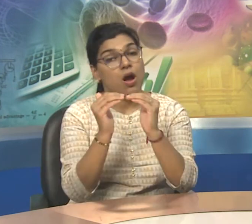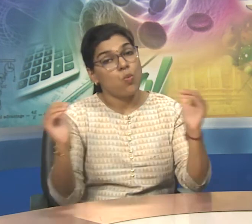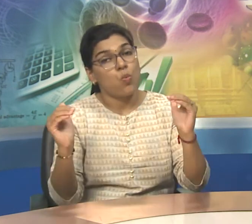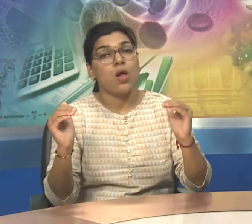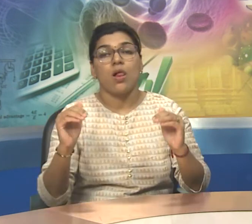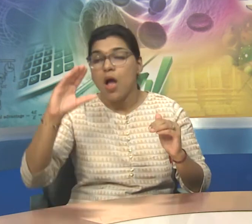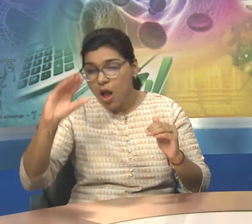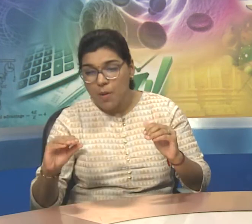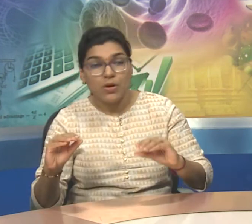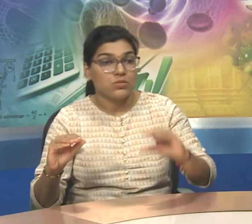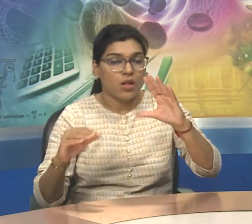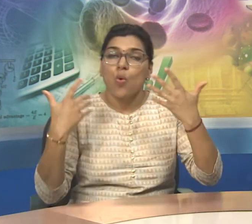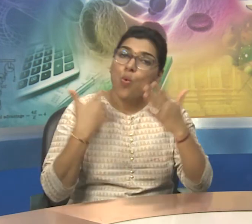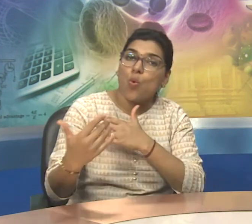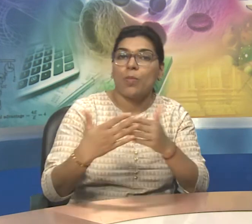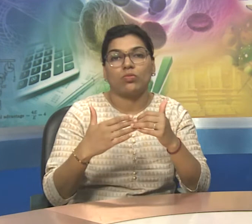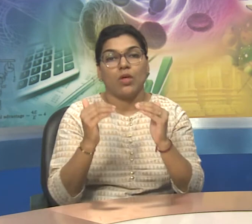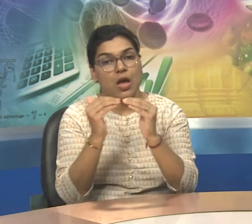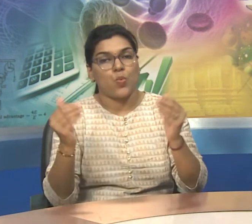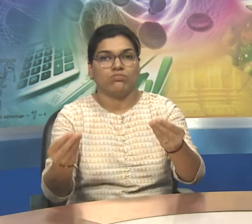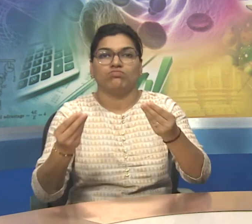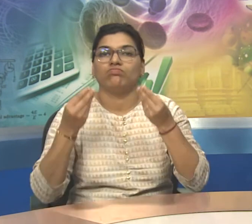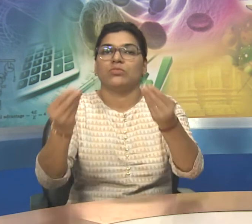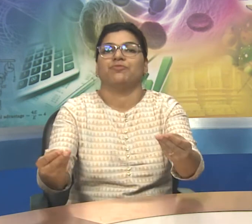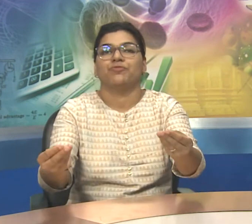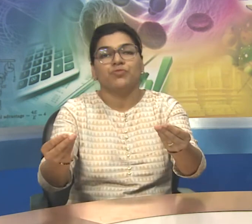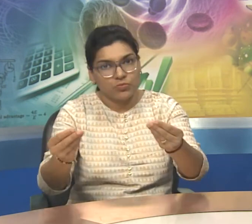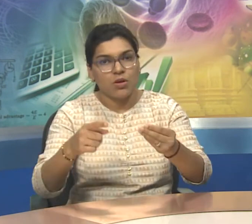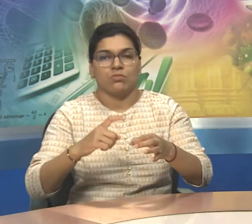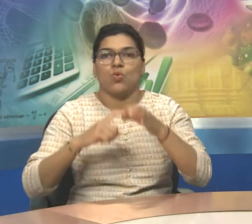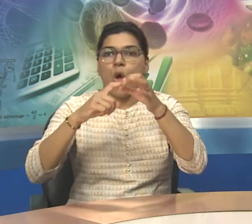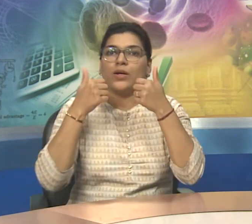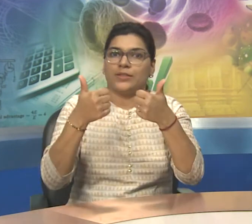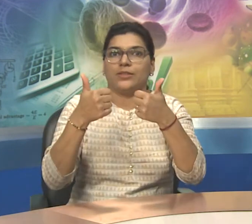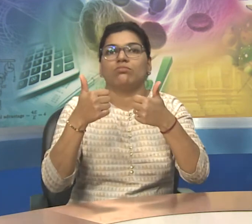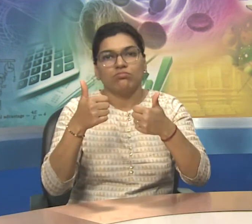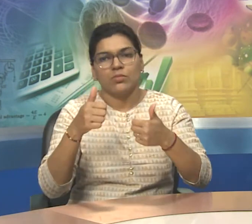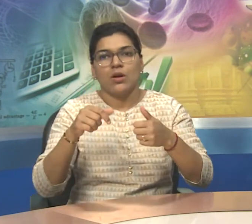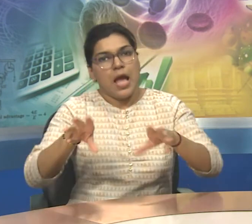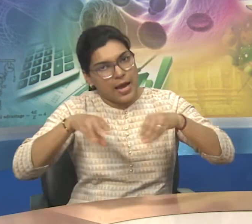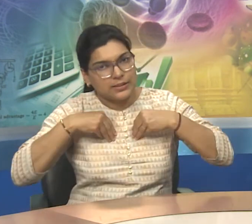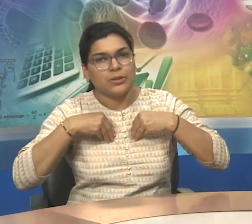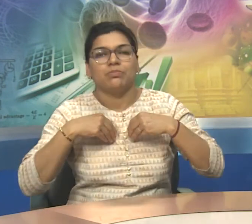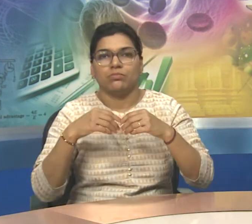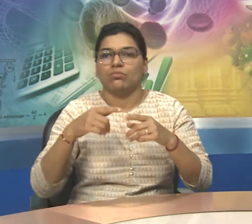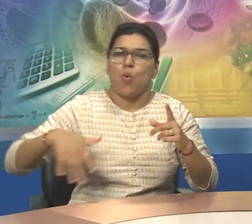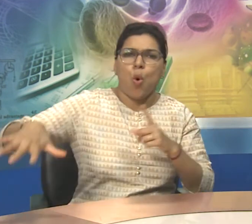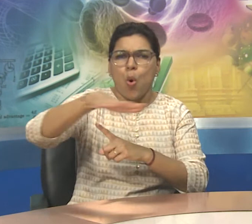But the other person has been chooses on the basis of his color. That